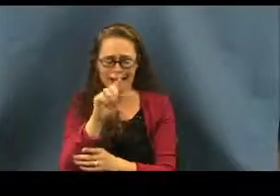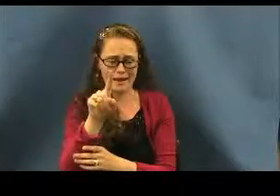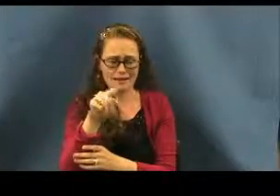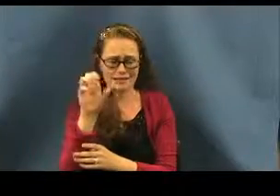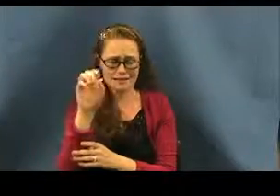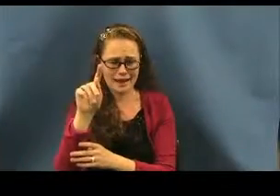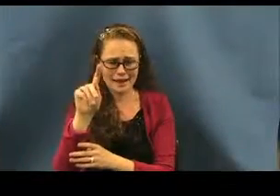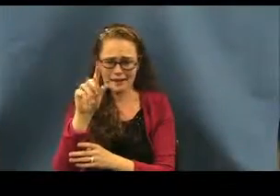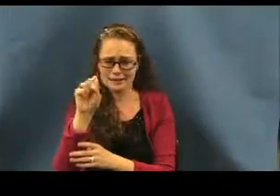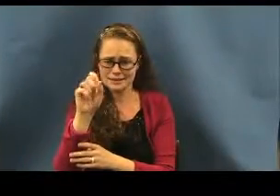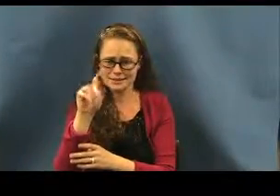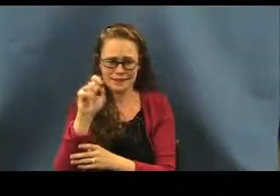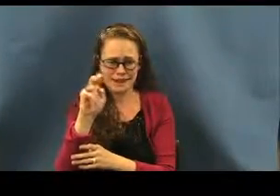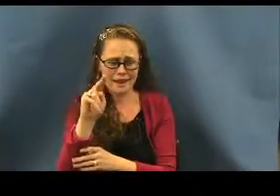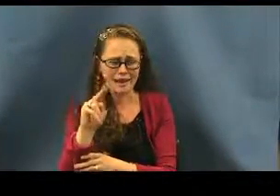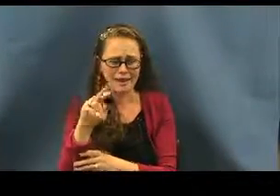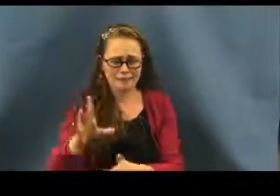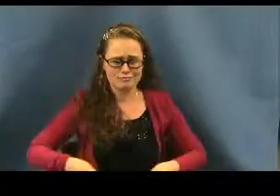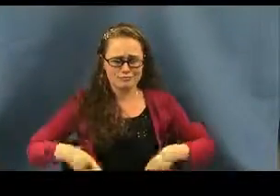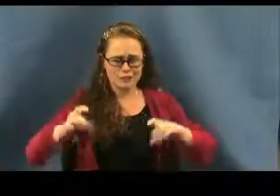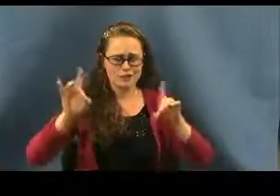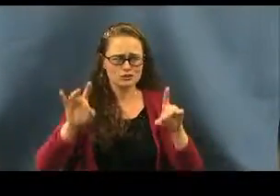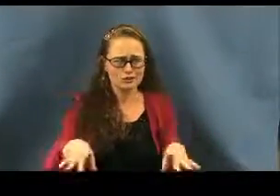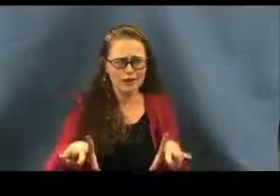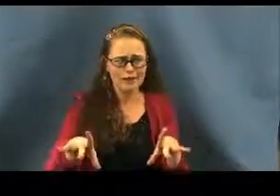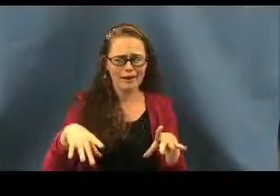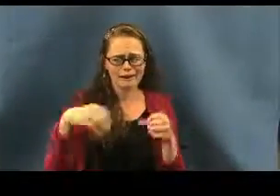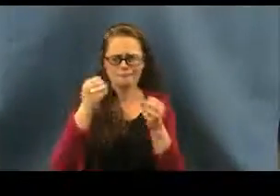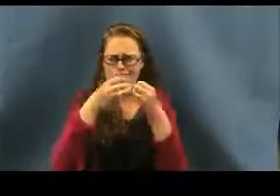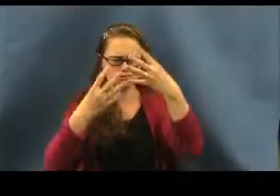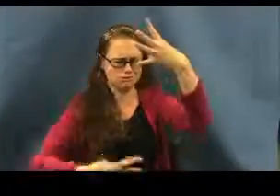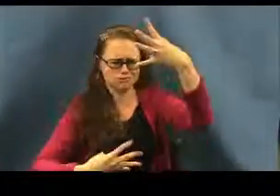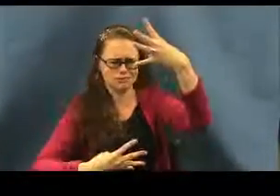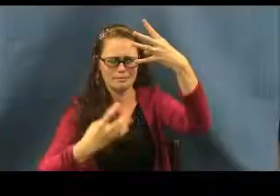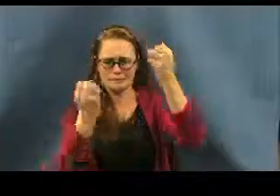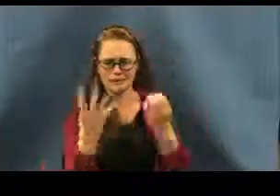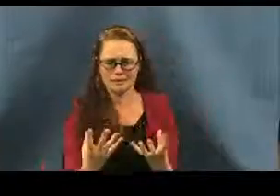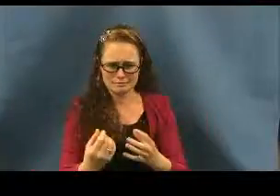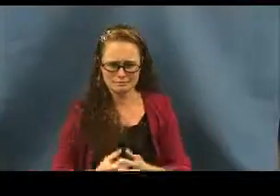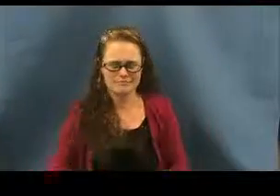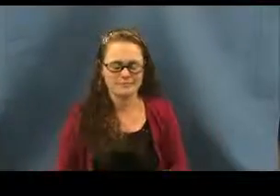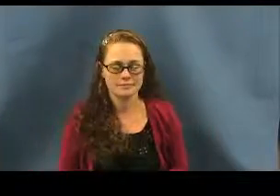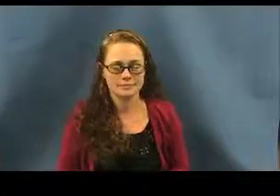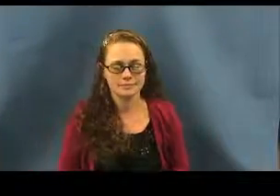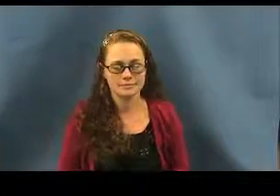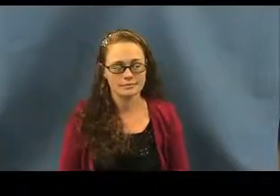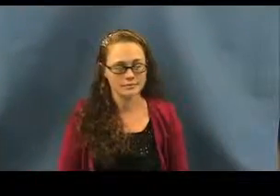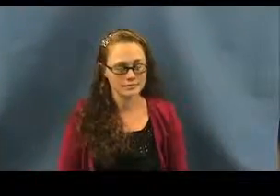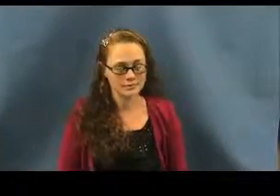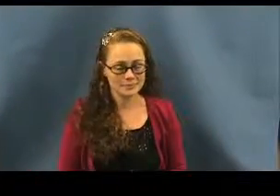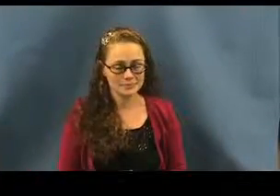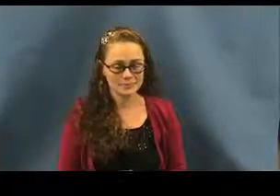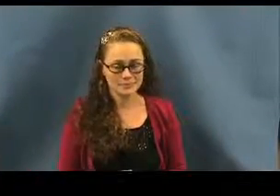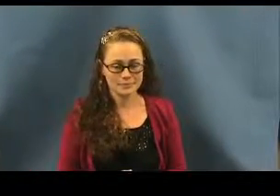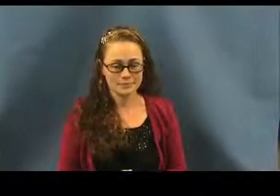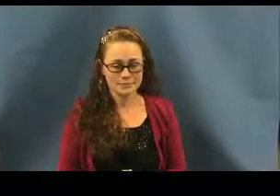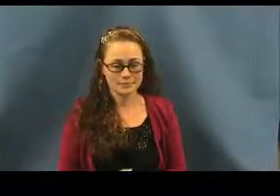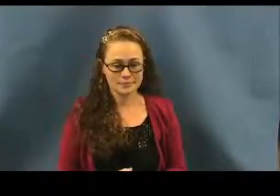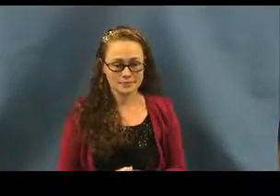Argentina, and beyond. Together we've shown how powerful our public spaces can be if we're given the opportunity to have a voice and